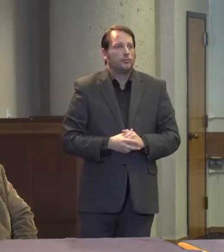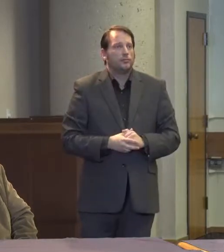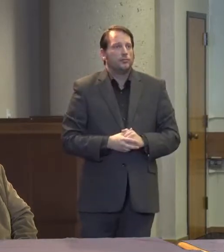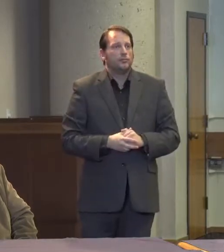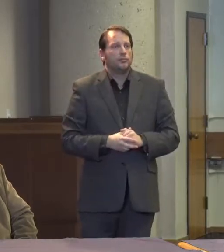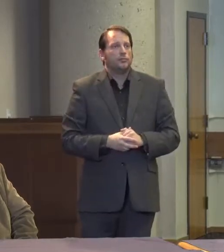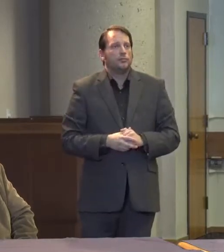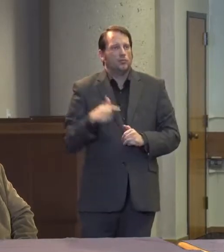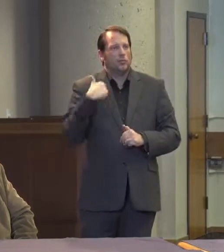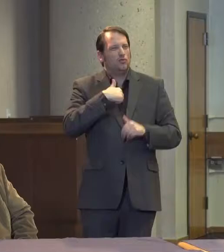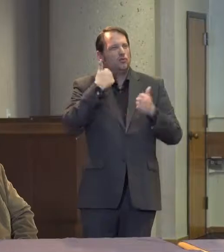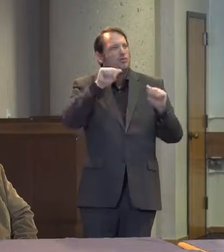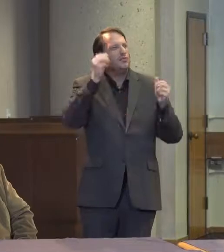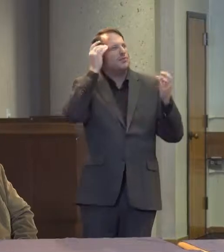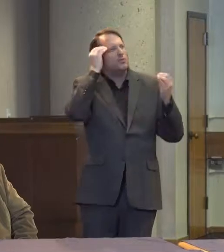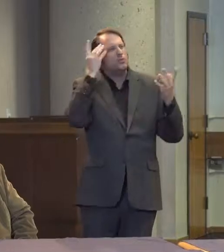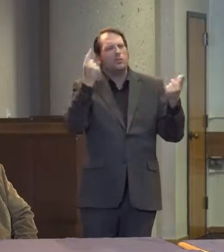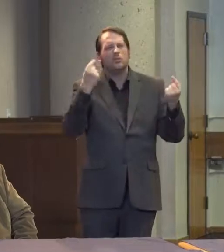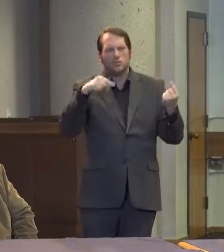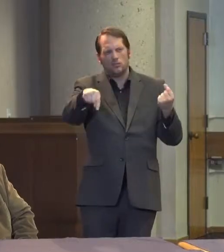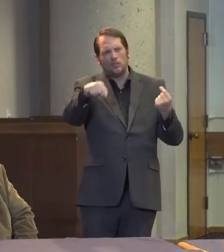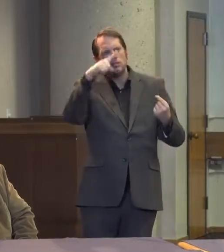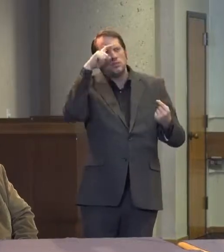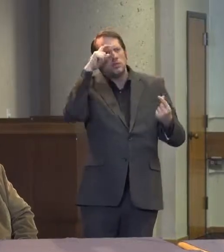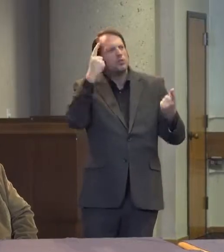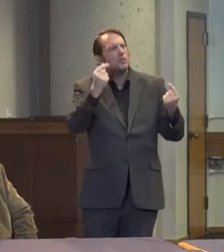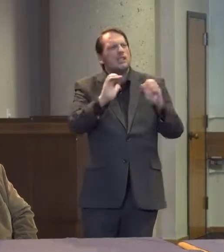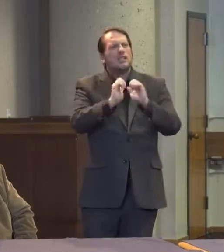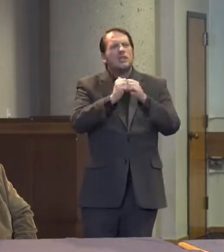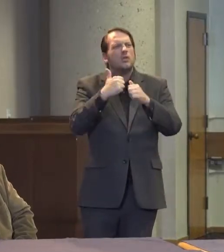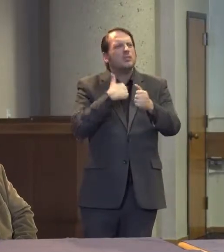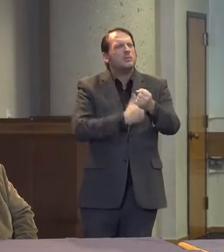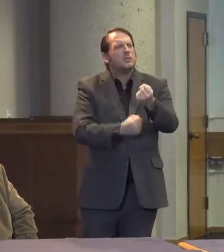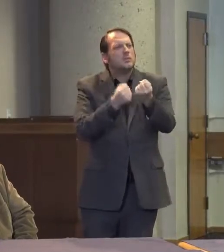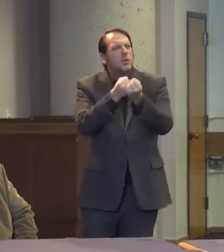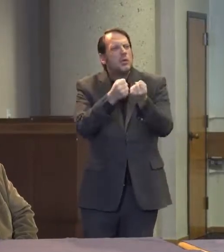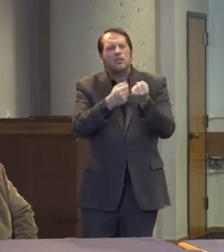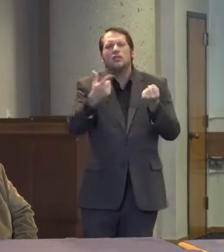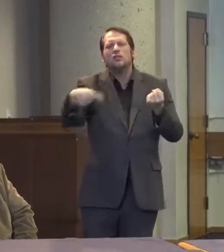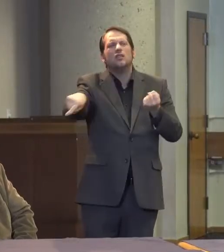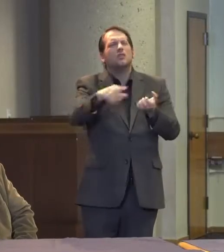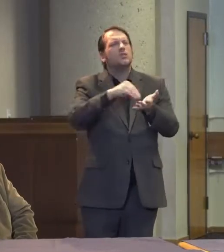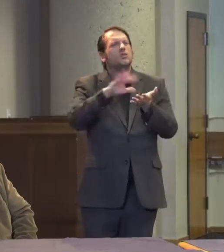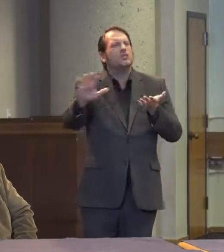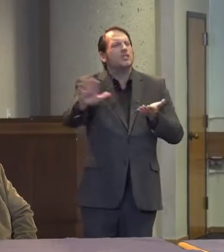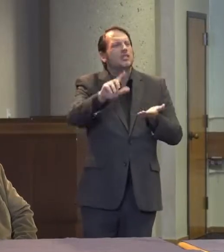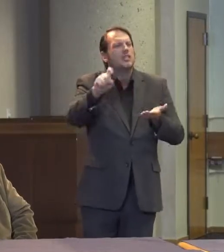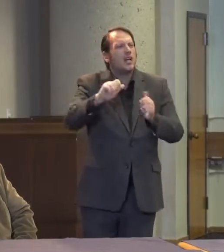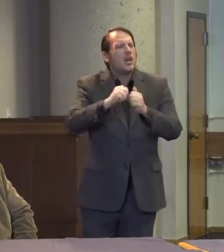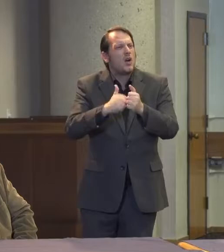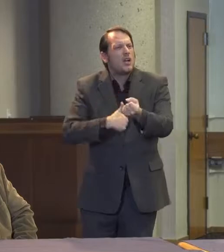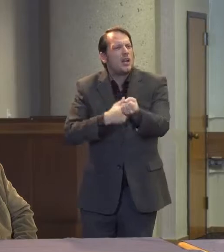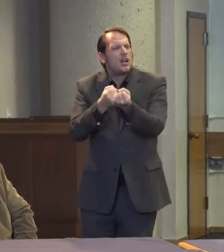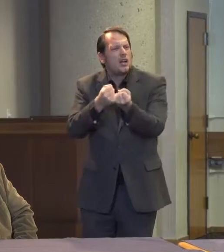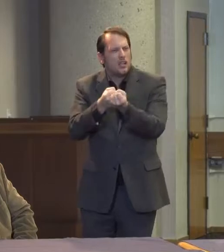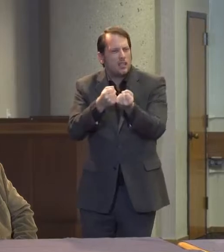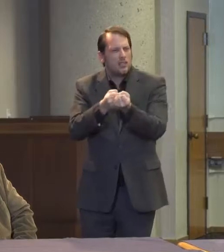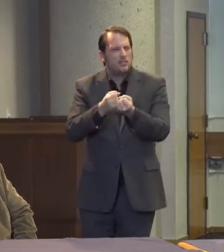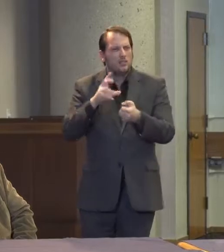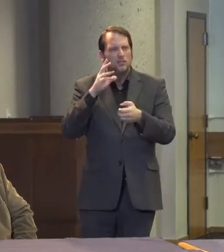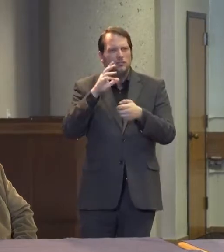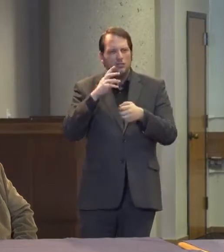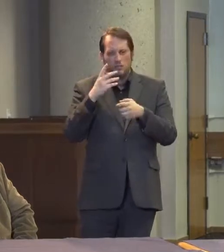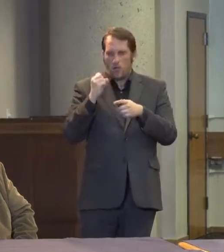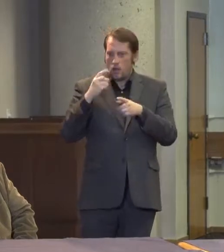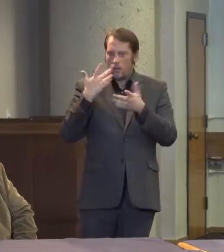families that need this service this summer in a greater, bigger way than we have typically during the year. So a